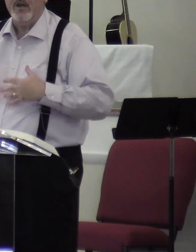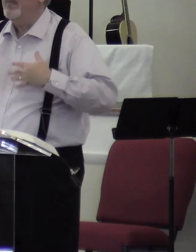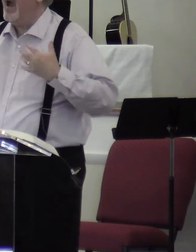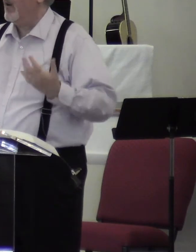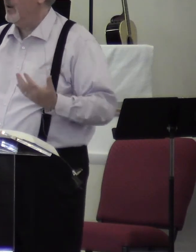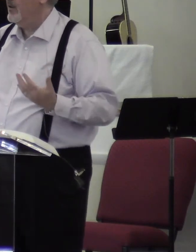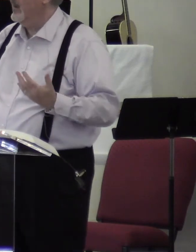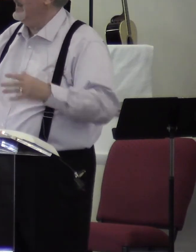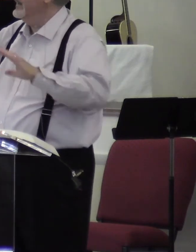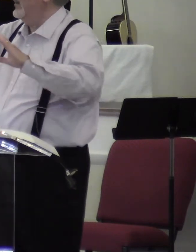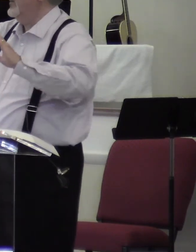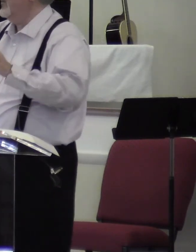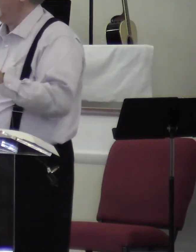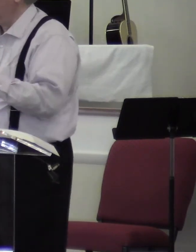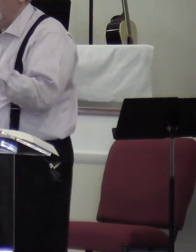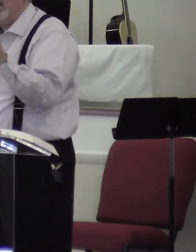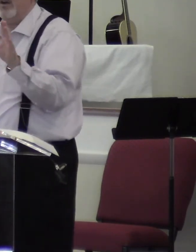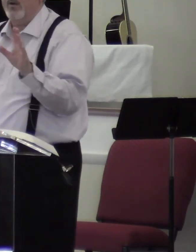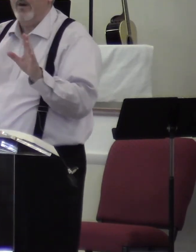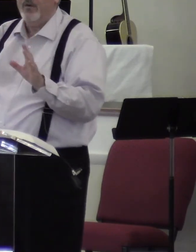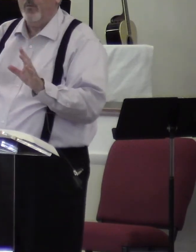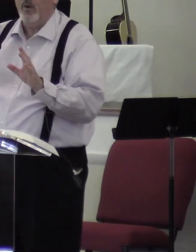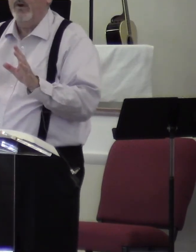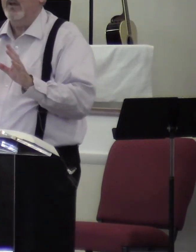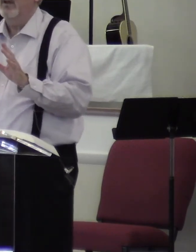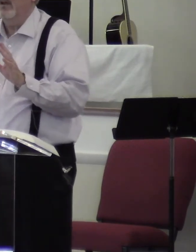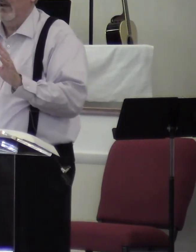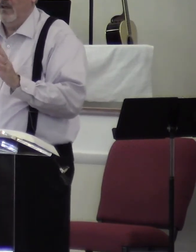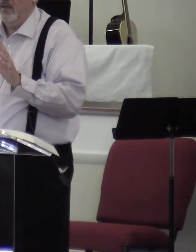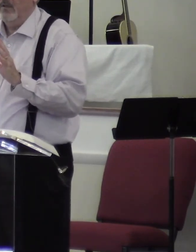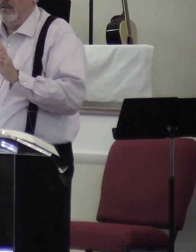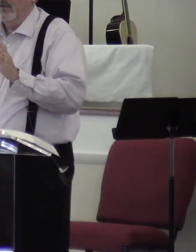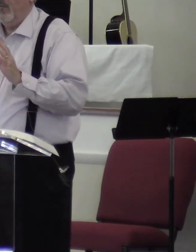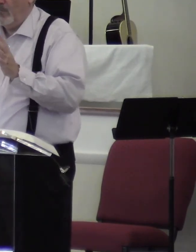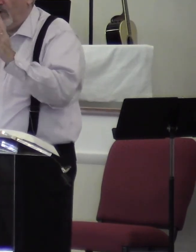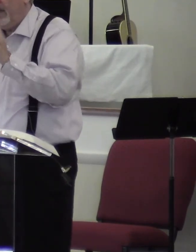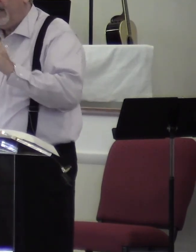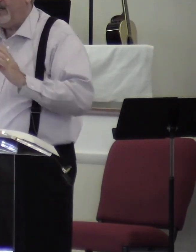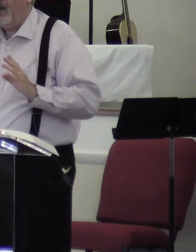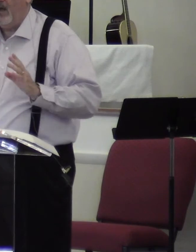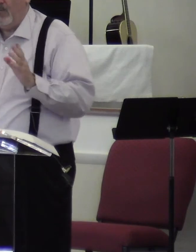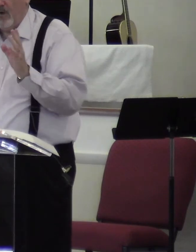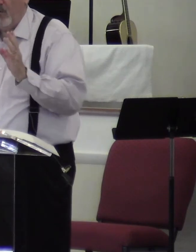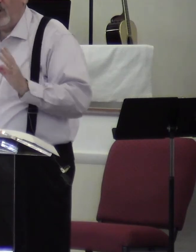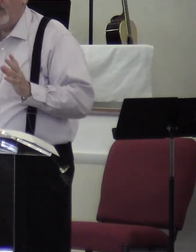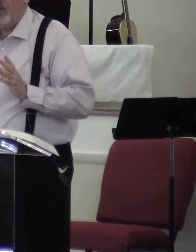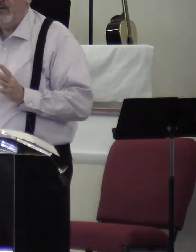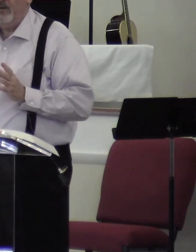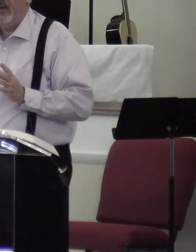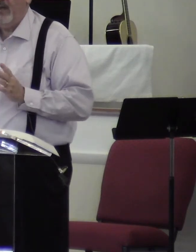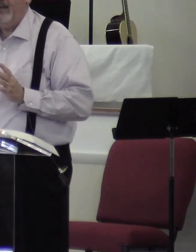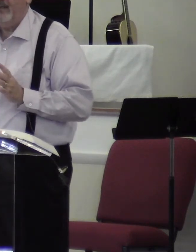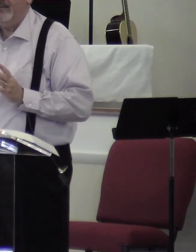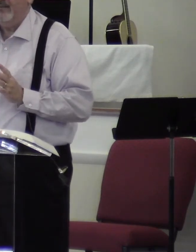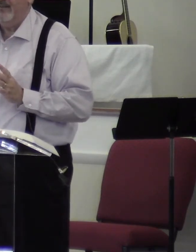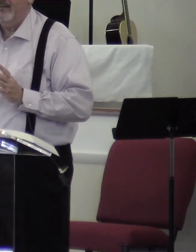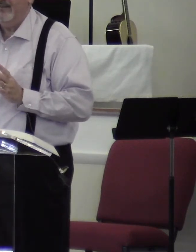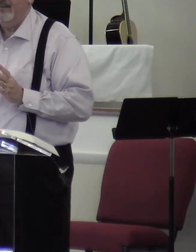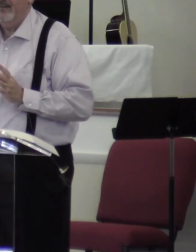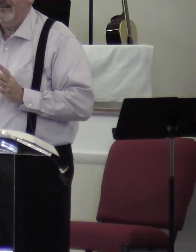you to do it, empower you to do it. That's a whole other sermon. We're not going to go there this morning. I'm looking at that clock. I'm going to watch for you, okay?